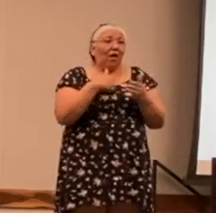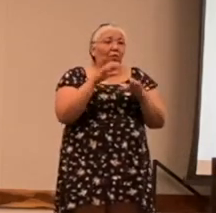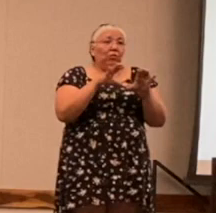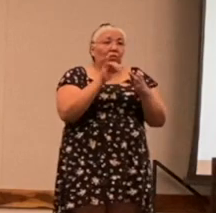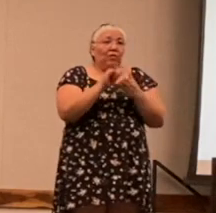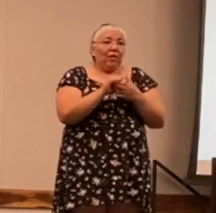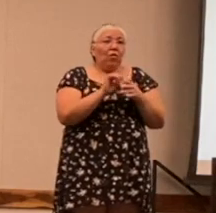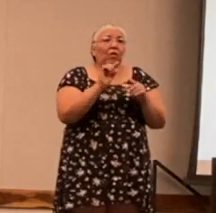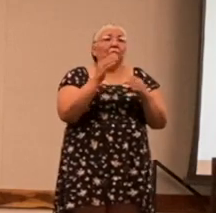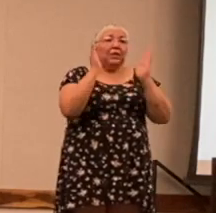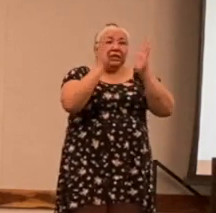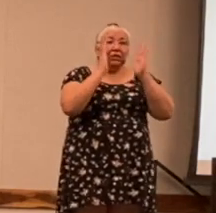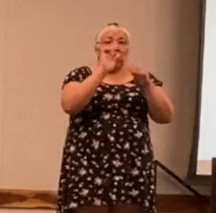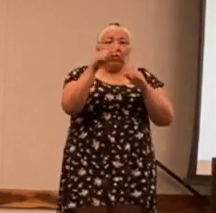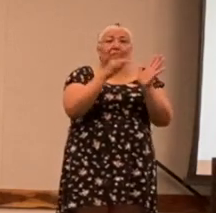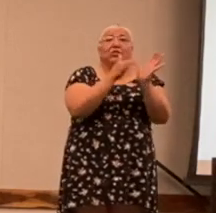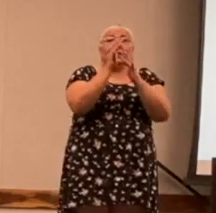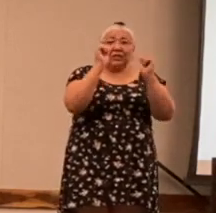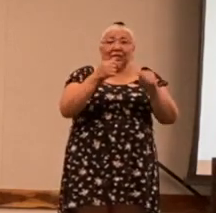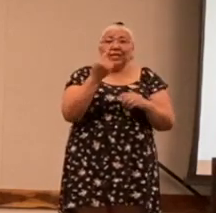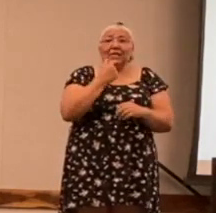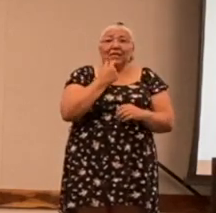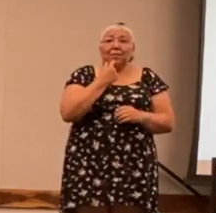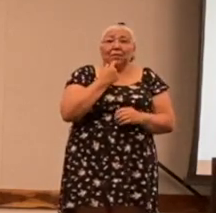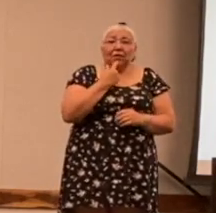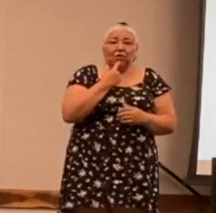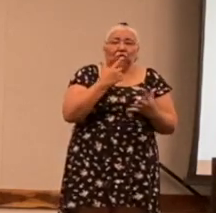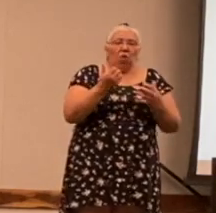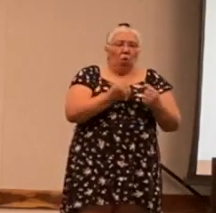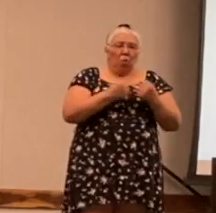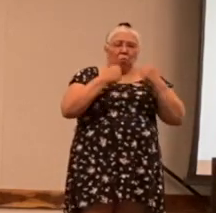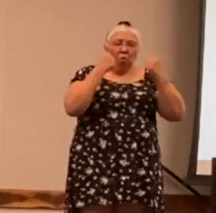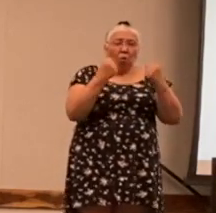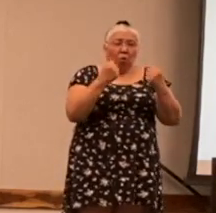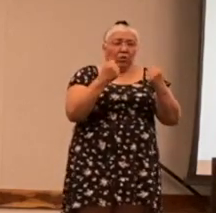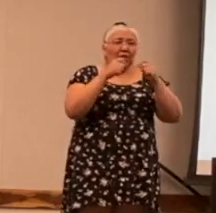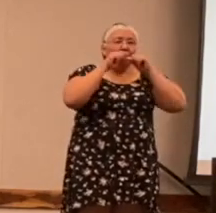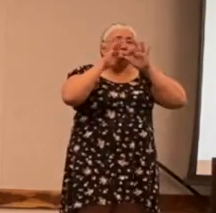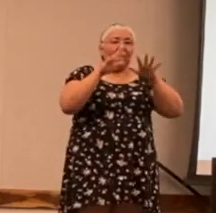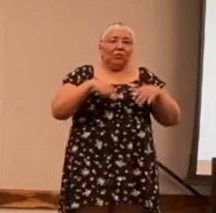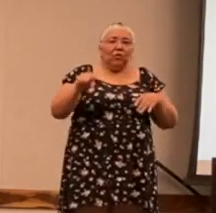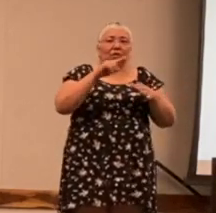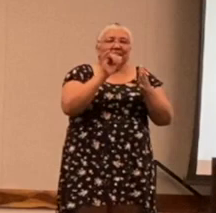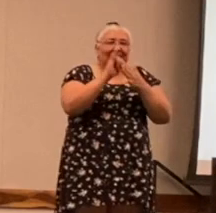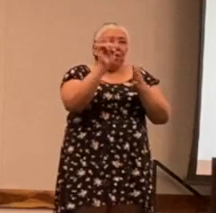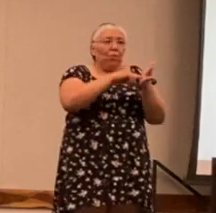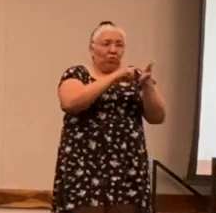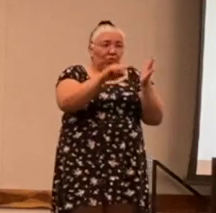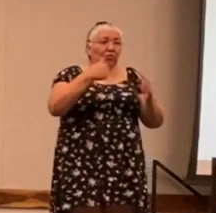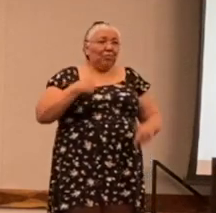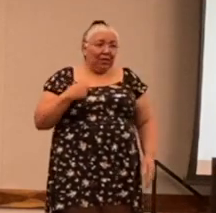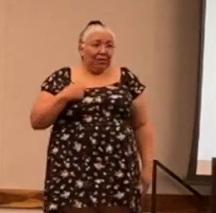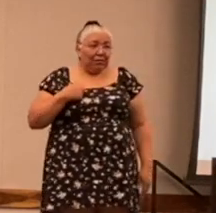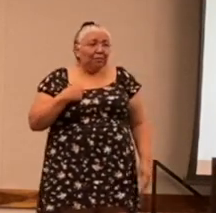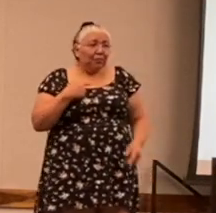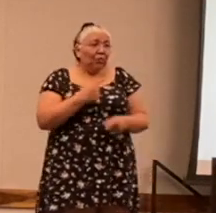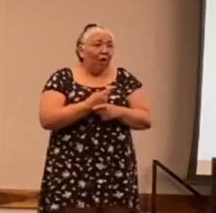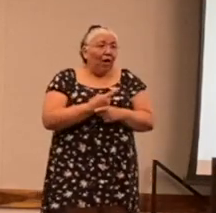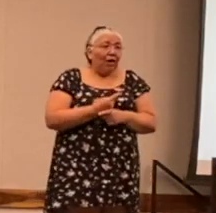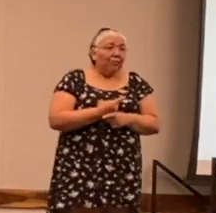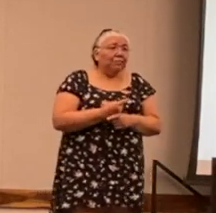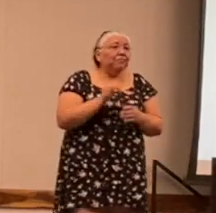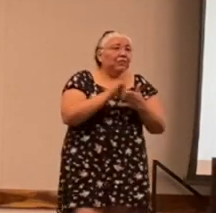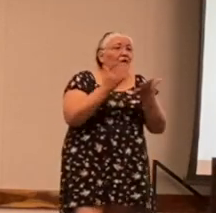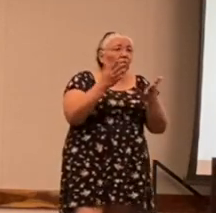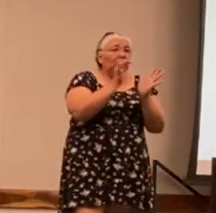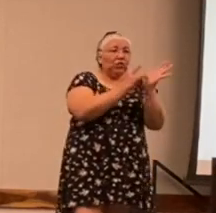listen, only Jesus could say something so bold as to bless those who persecute you. Right? Isn't that